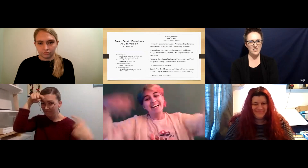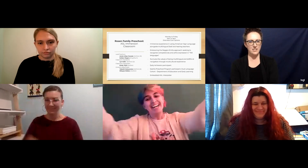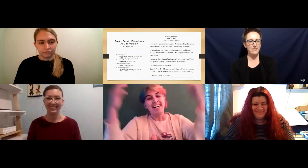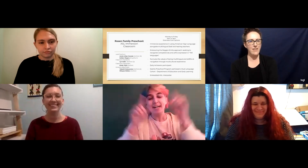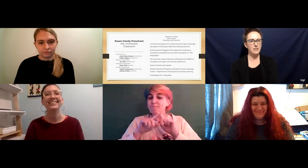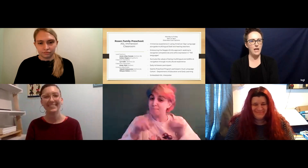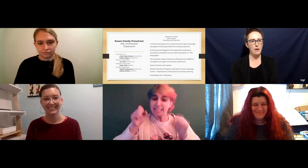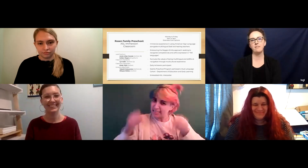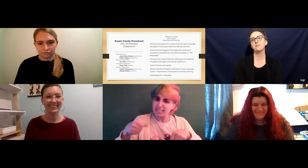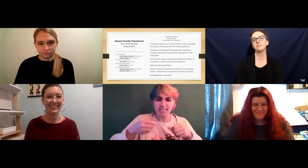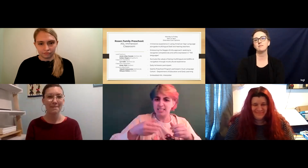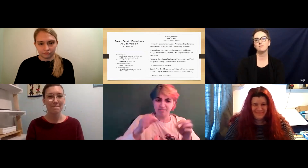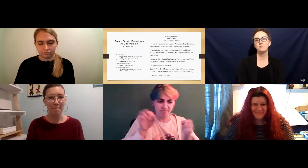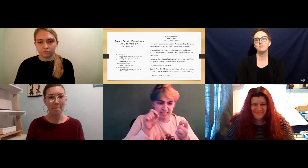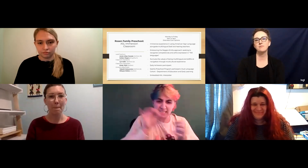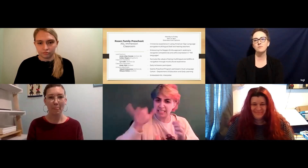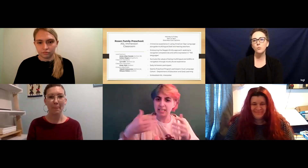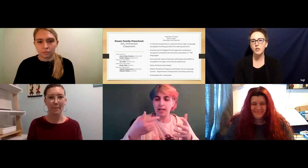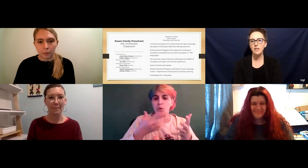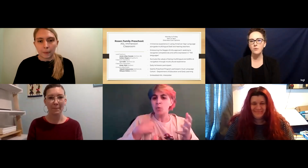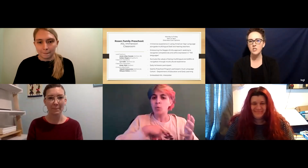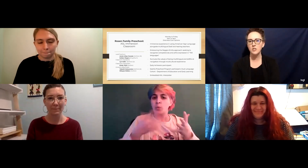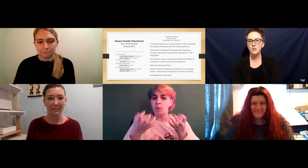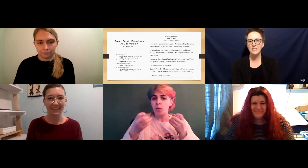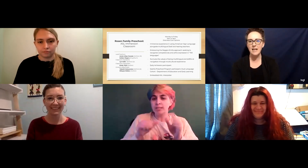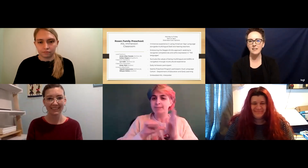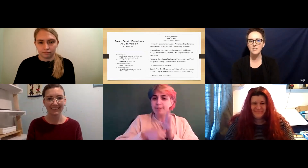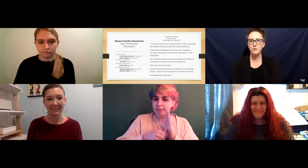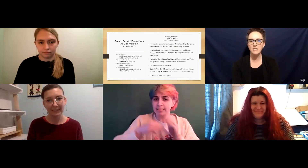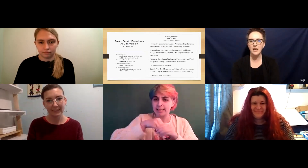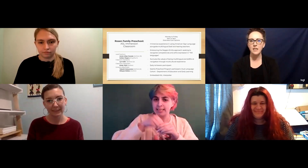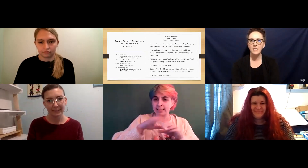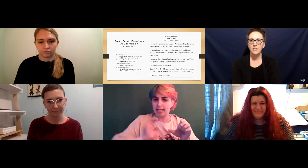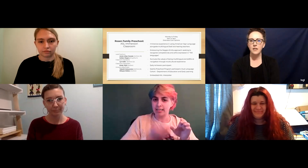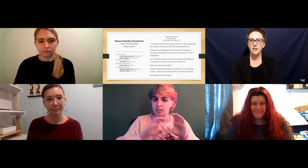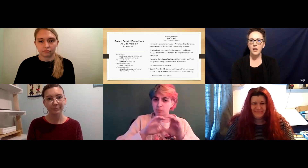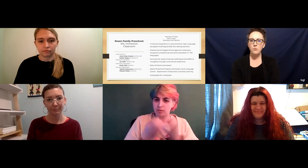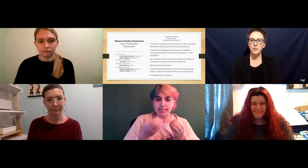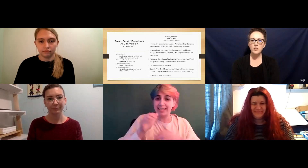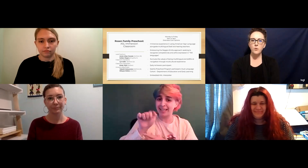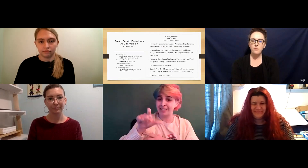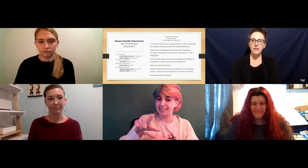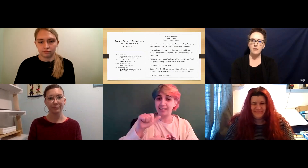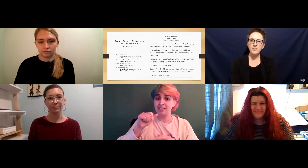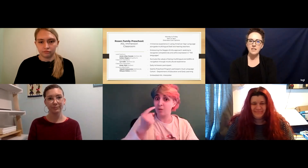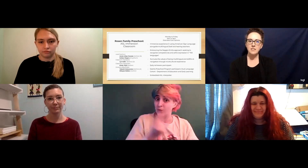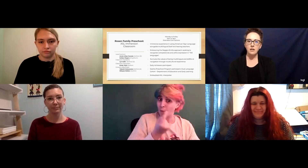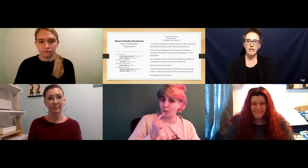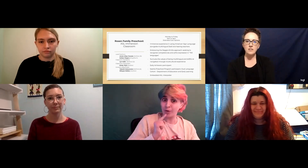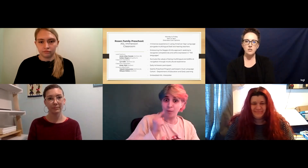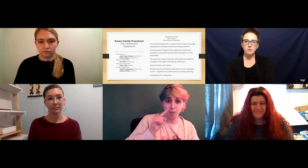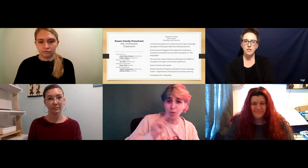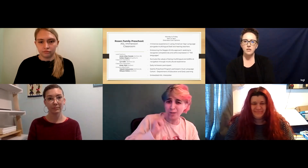Yeah, just that collaborative work that we do, exactly as you were saying. We just want to emphasize